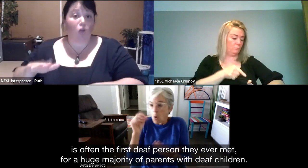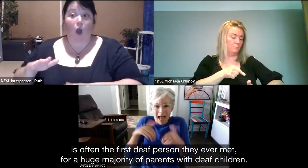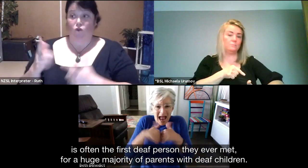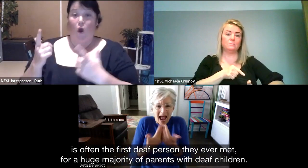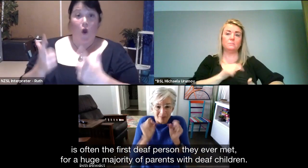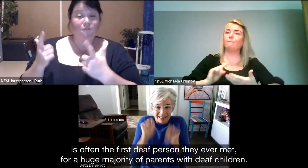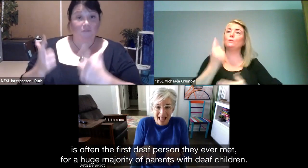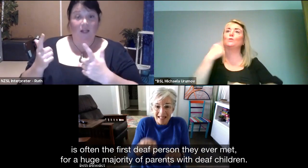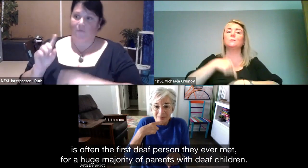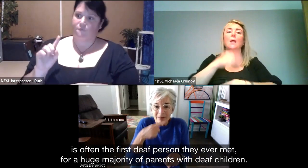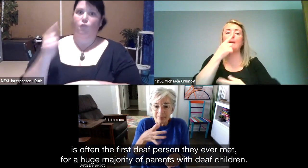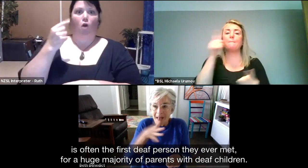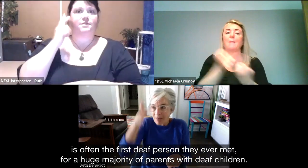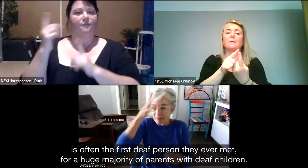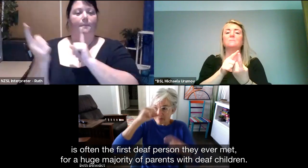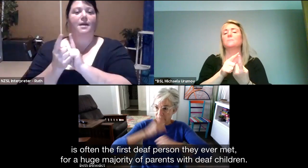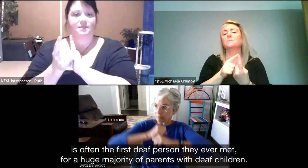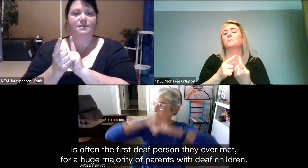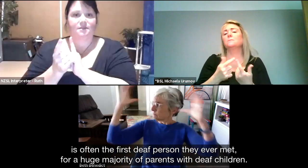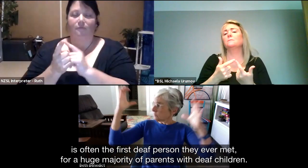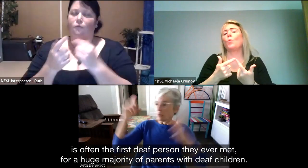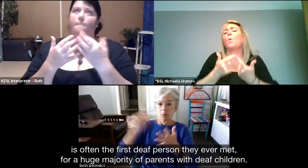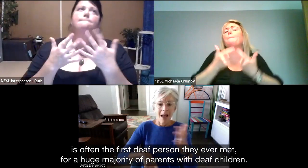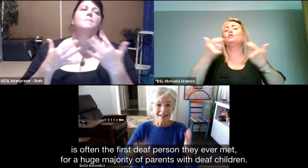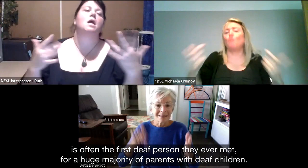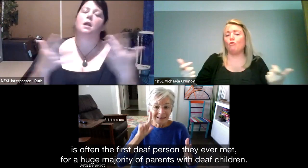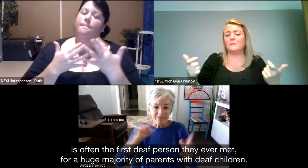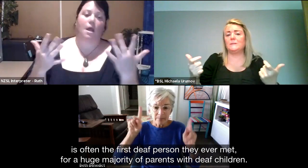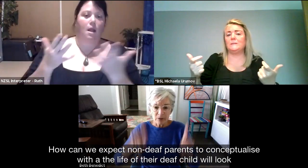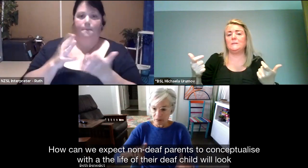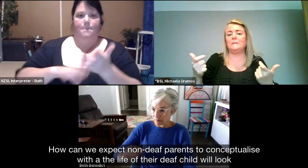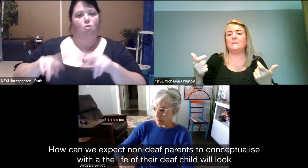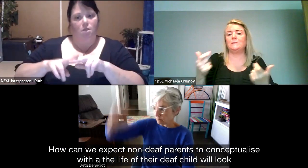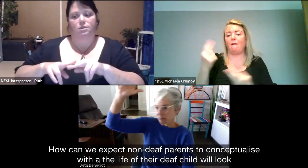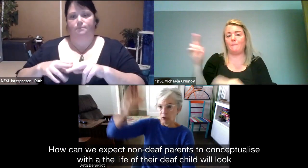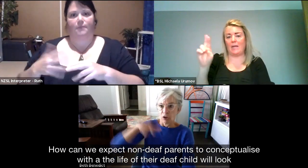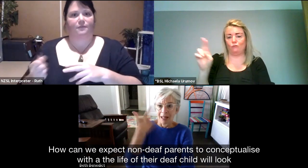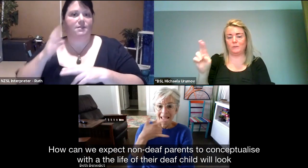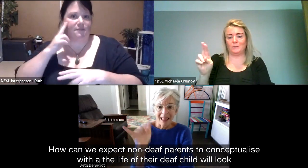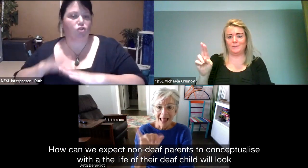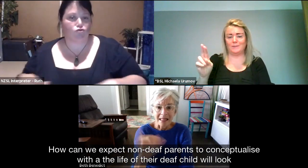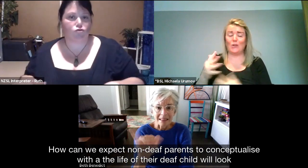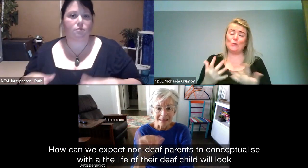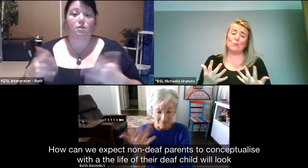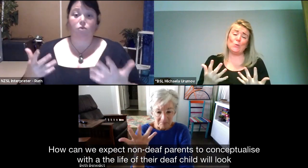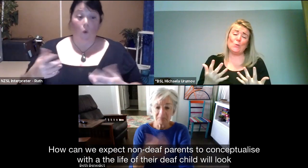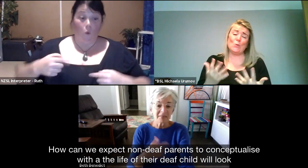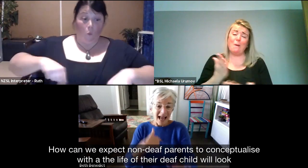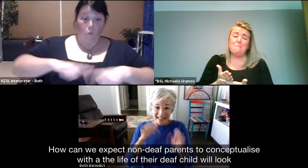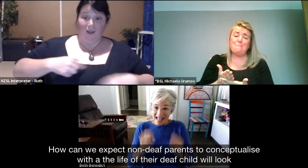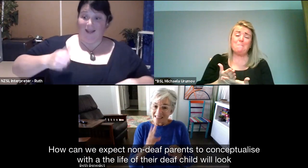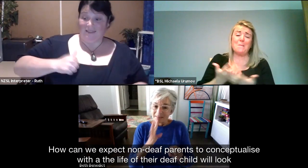ever met for a huge majority of parents with deaf children. So how can we expect non-deaf parents to